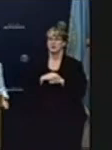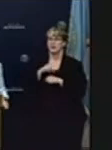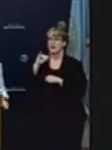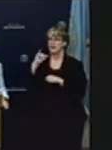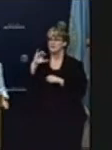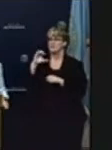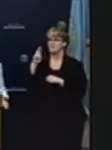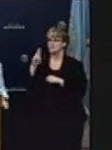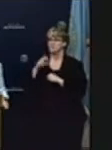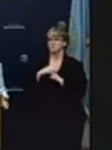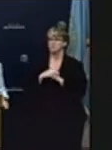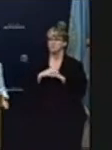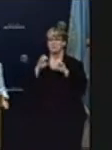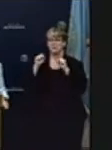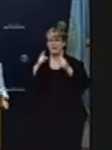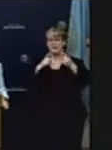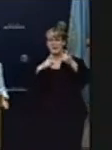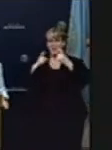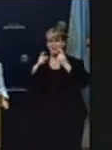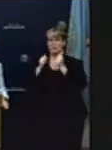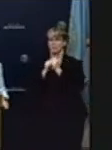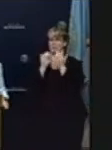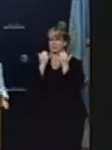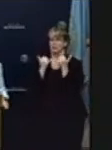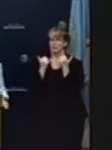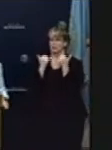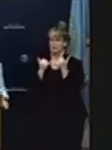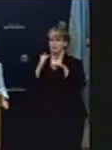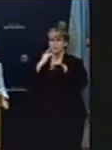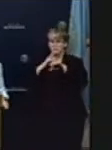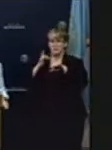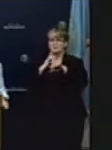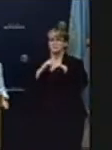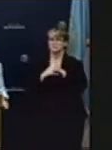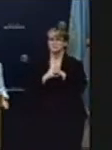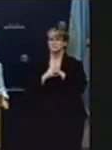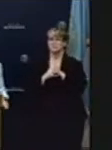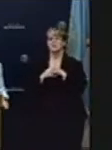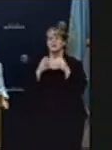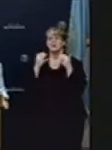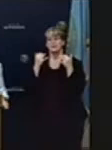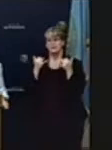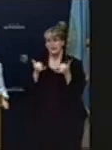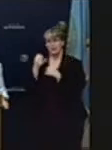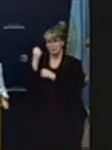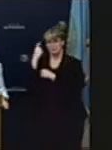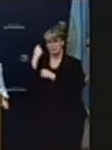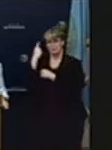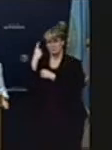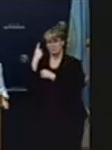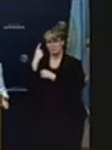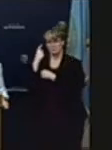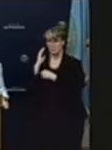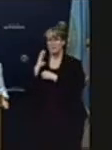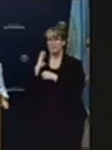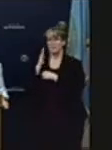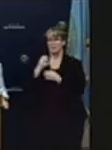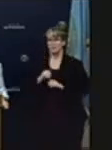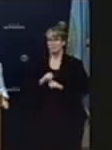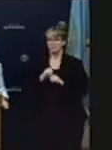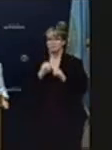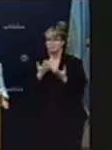at being able to handle with our current capacities. It's still going to stretch us as a healthcare system to the